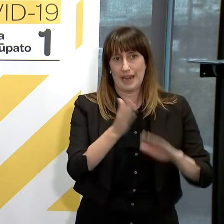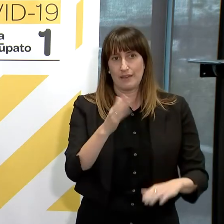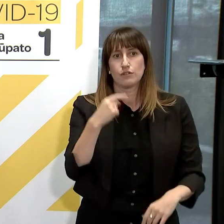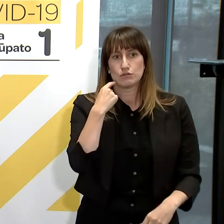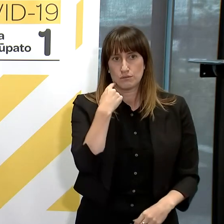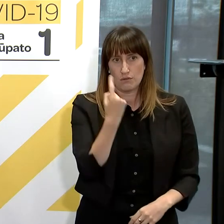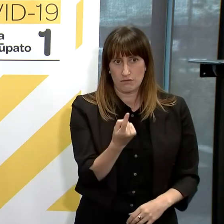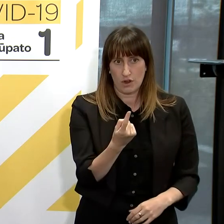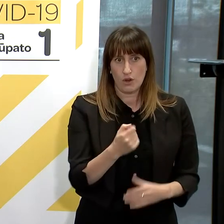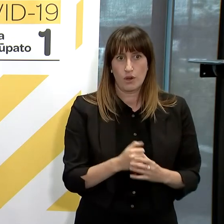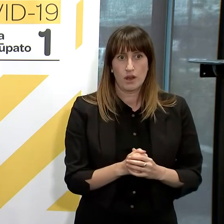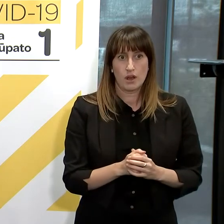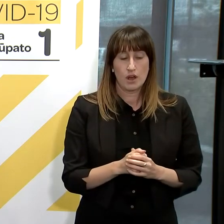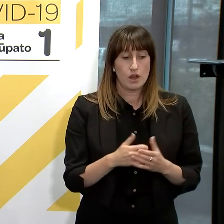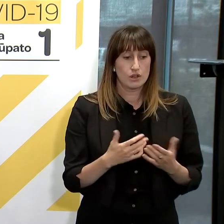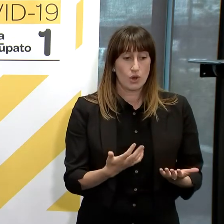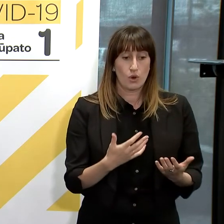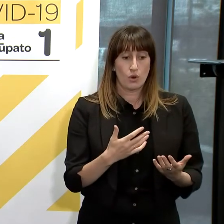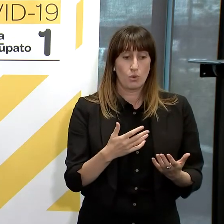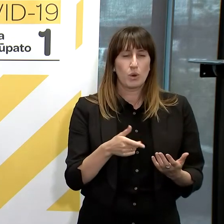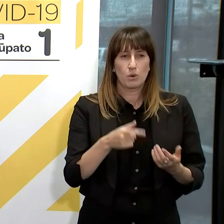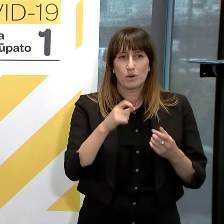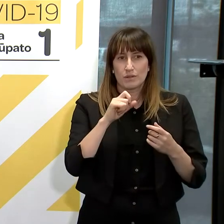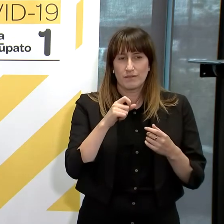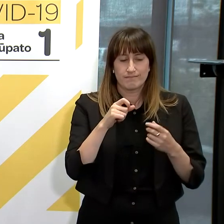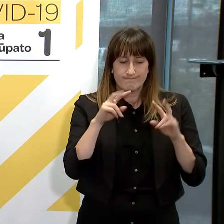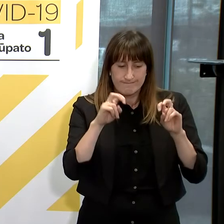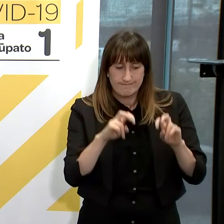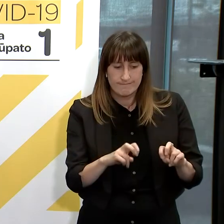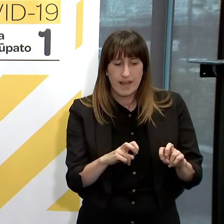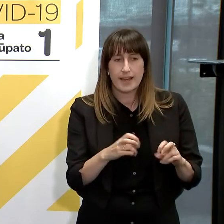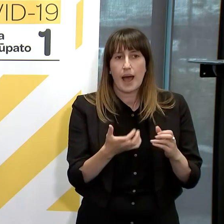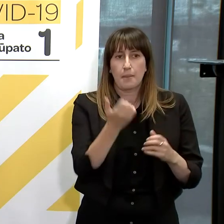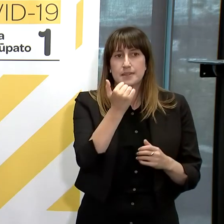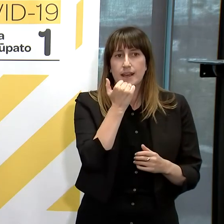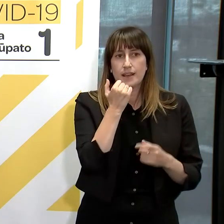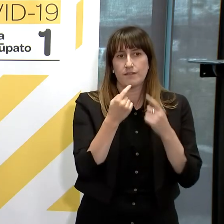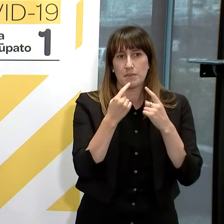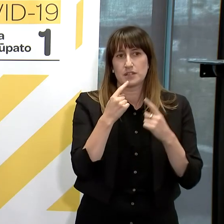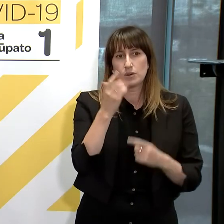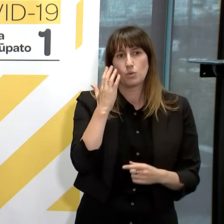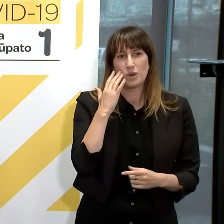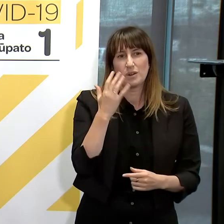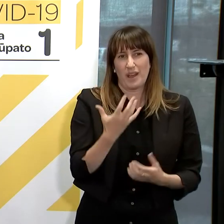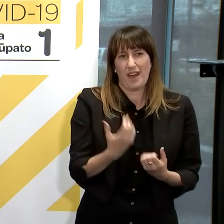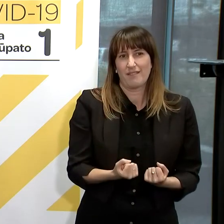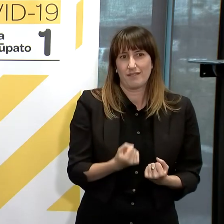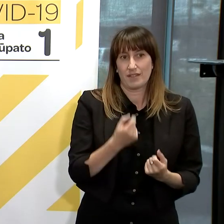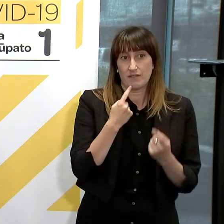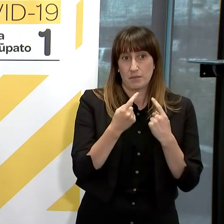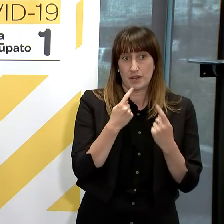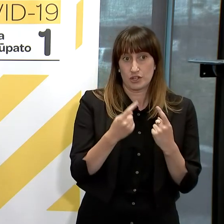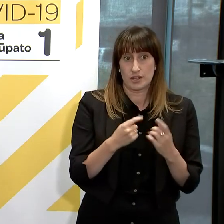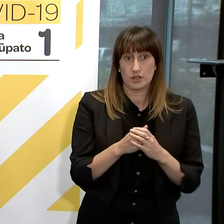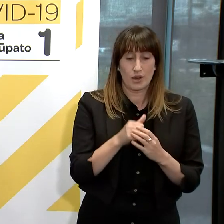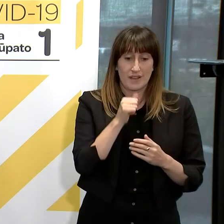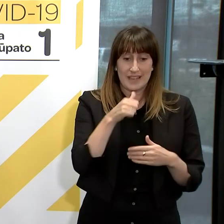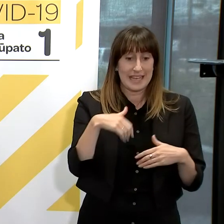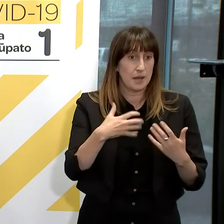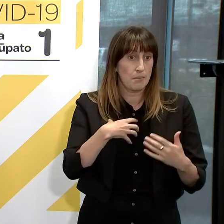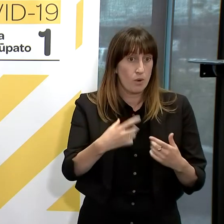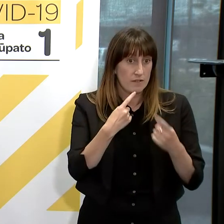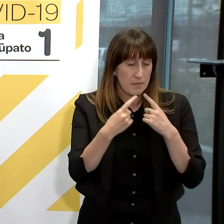those guests when further results are available. So we'll come back to you with findings as we get them as the day emerges.